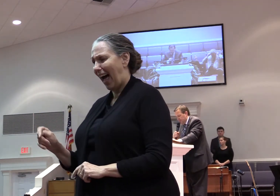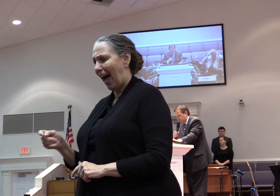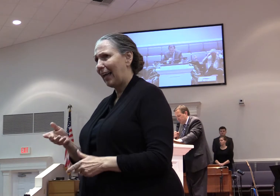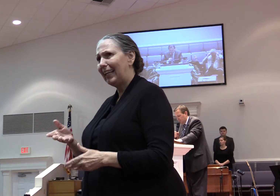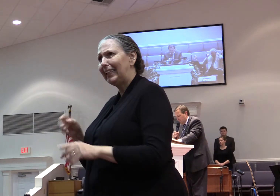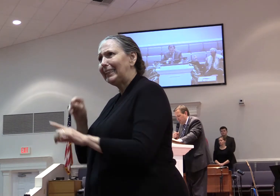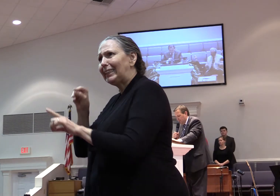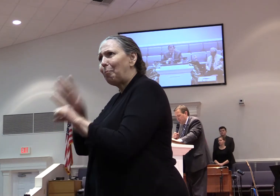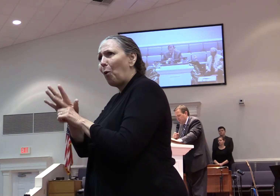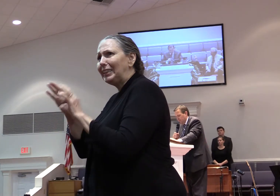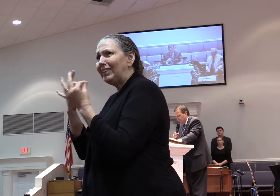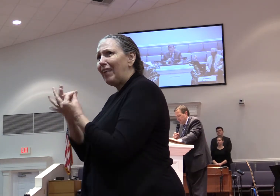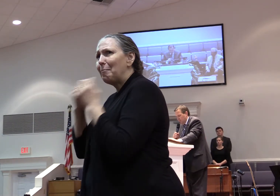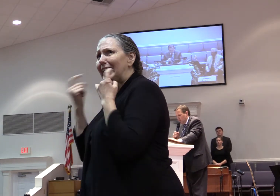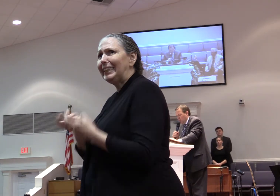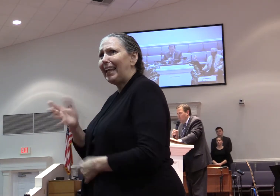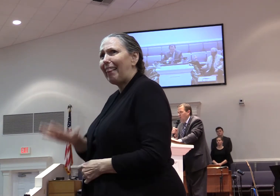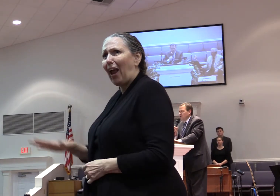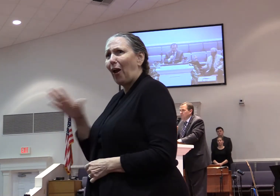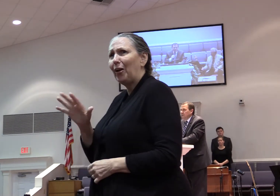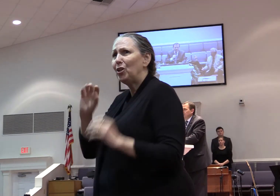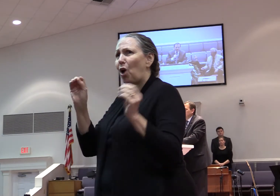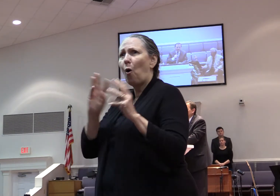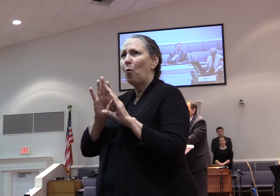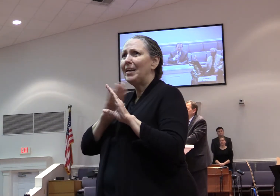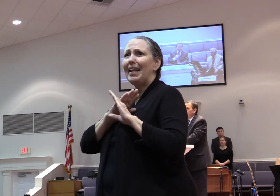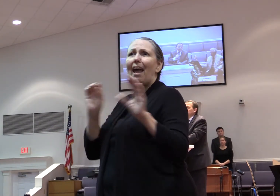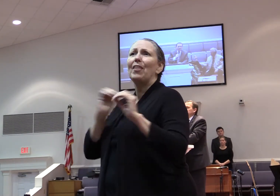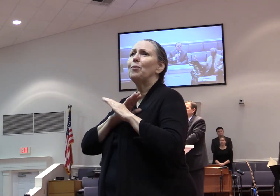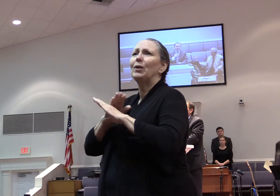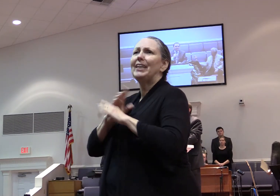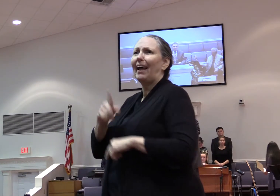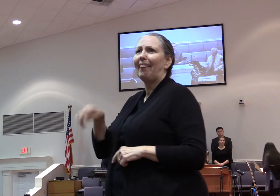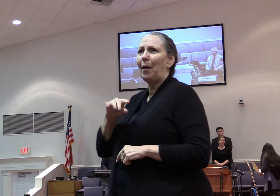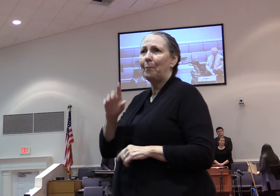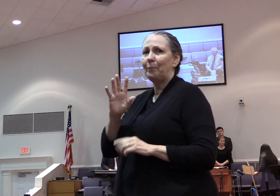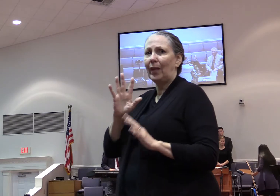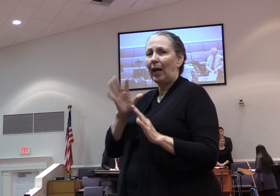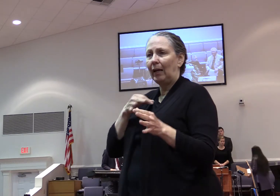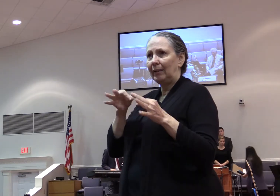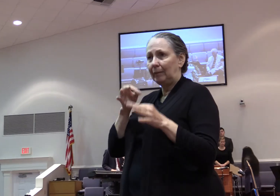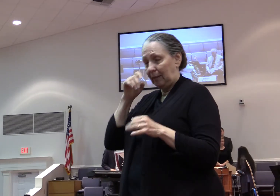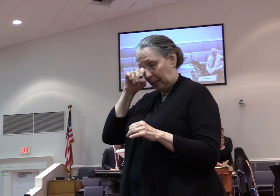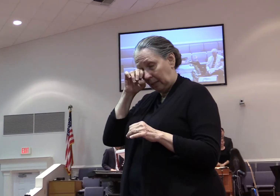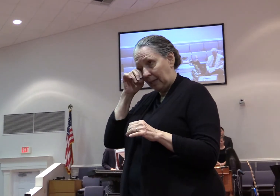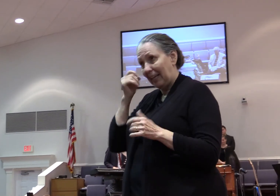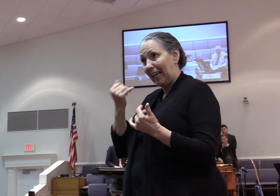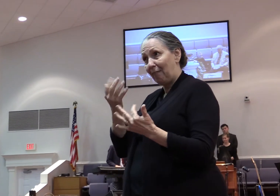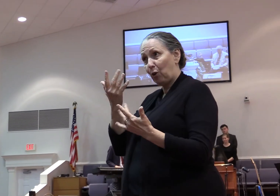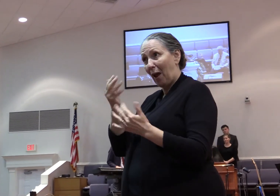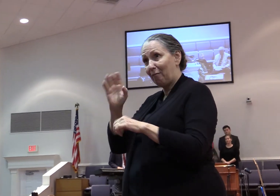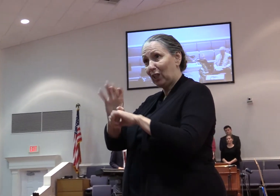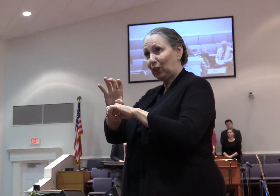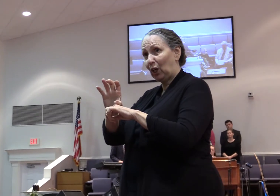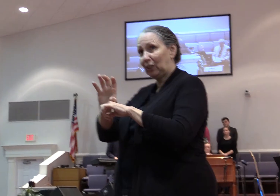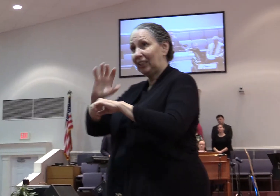sin of that city around them. There were no walls or protection. Let me just say this in passing. If you're waiting on the church to set